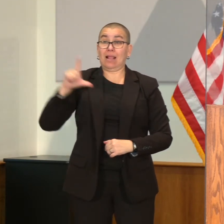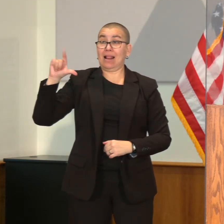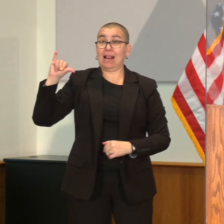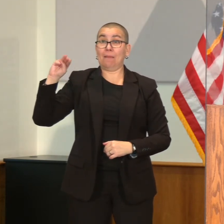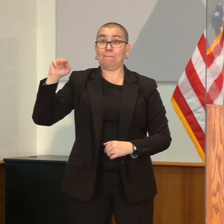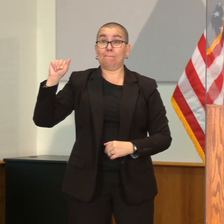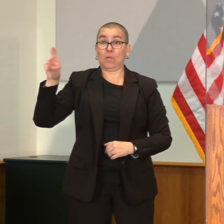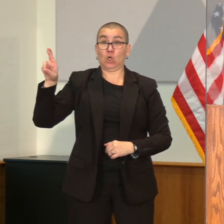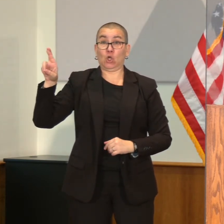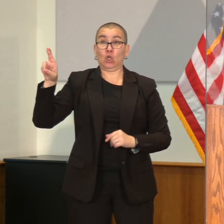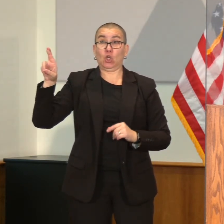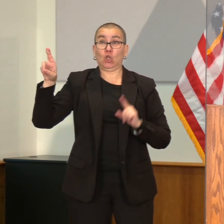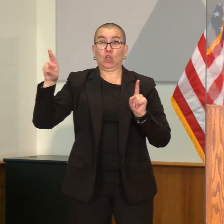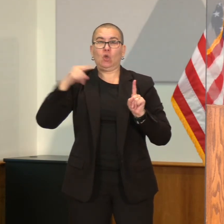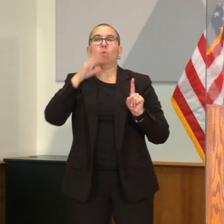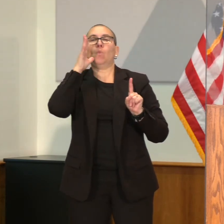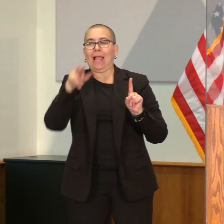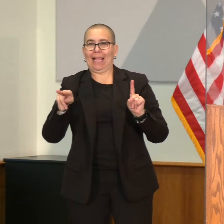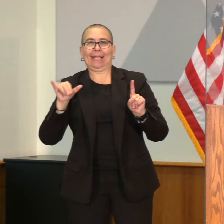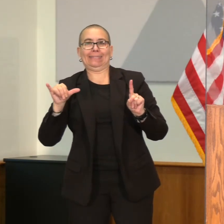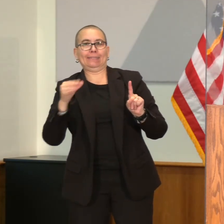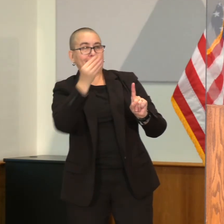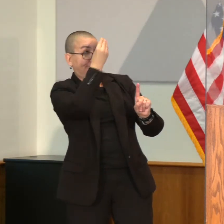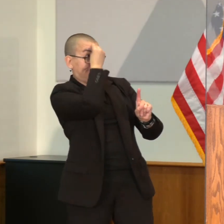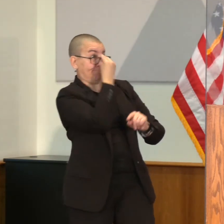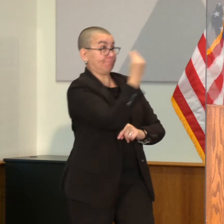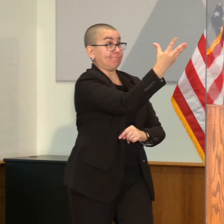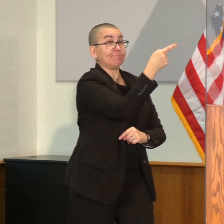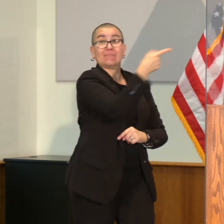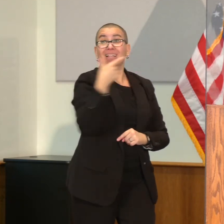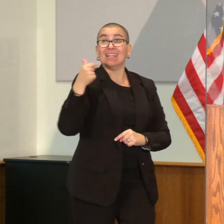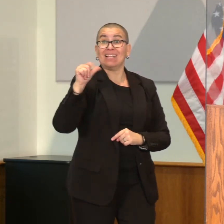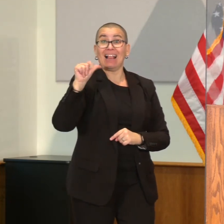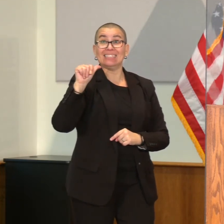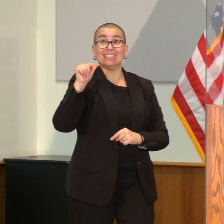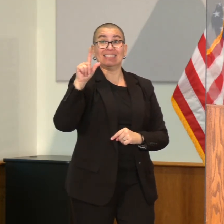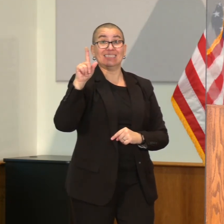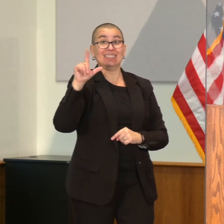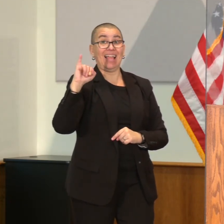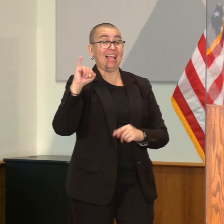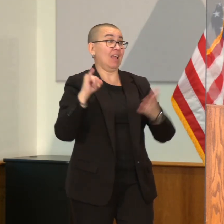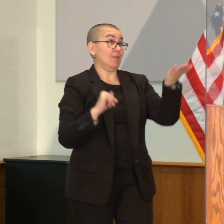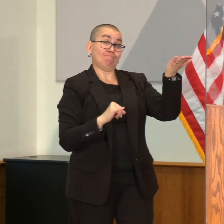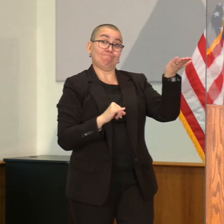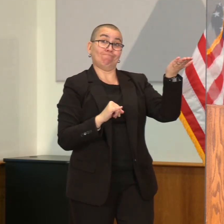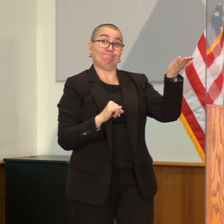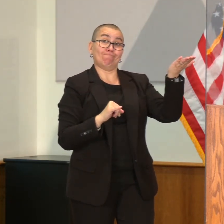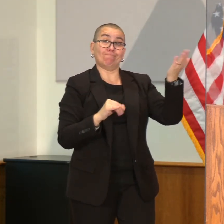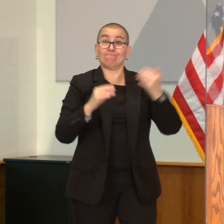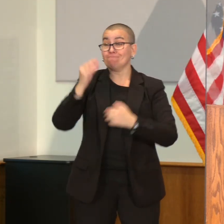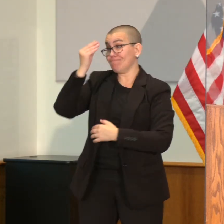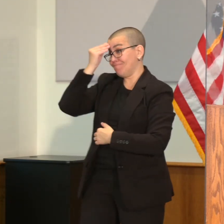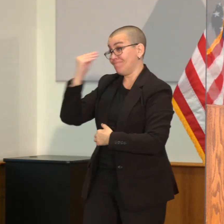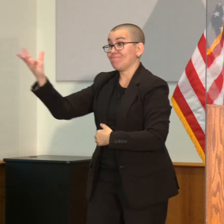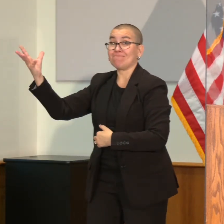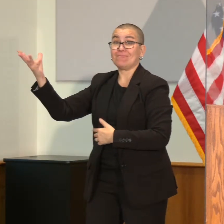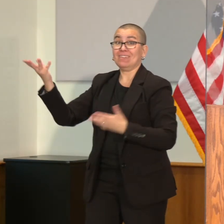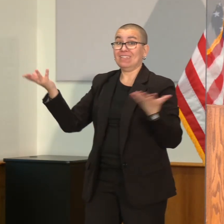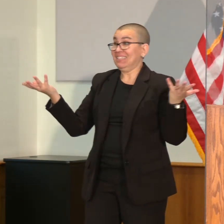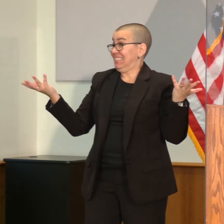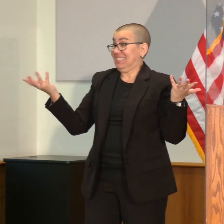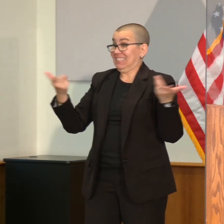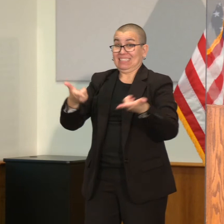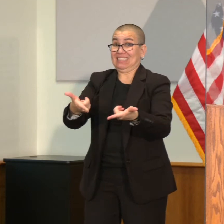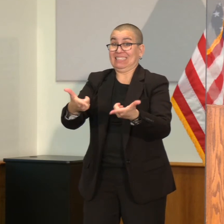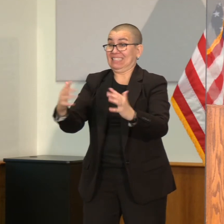Chair Mariani contacting me and saying I can't get anywhere. And only at that point do we get inserted into that process